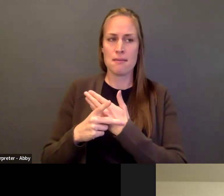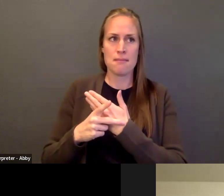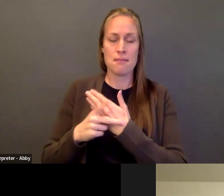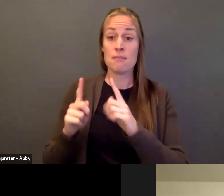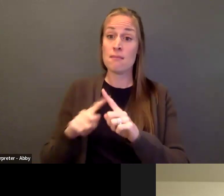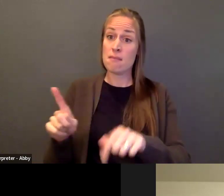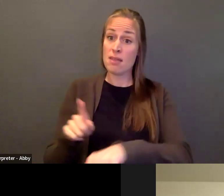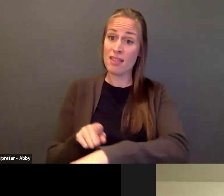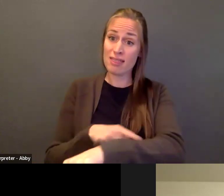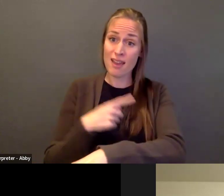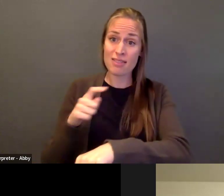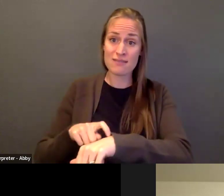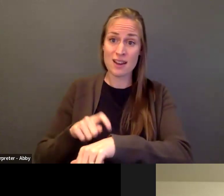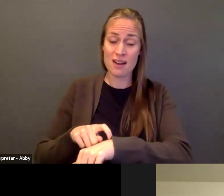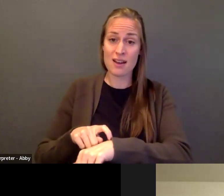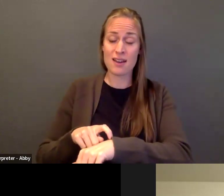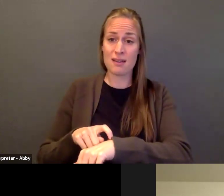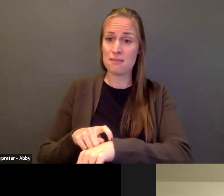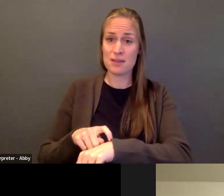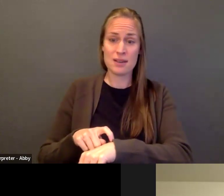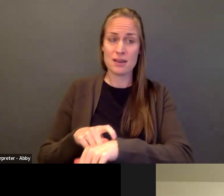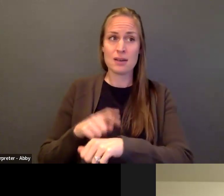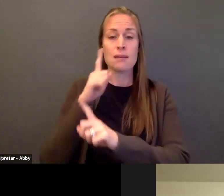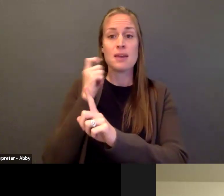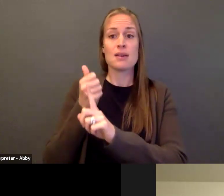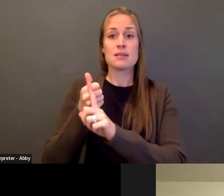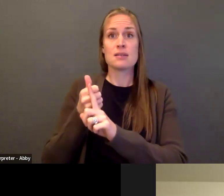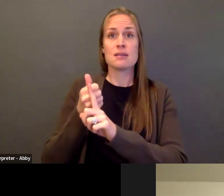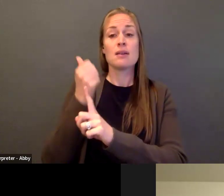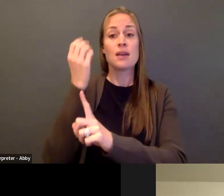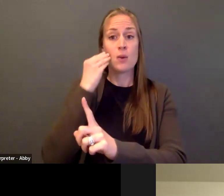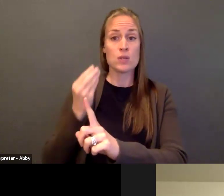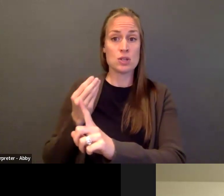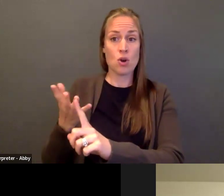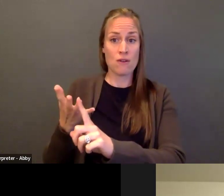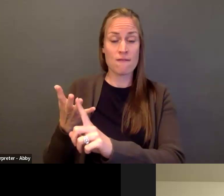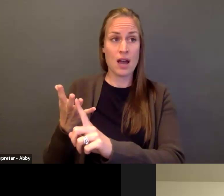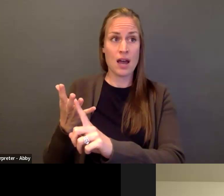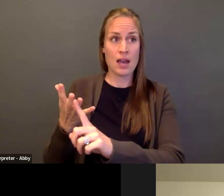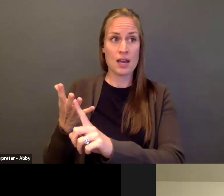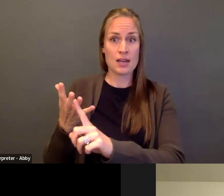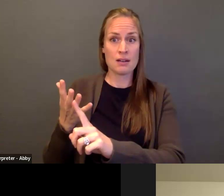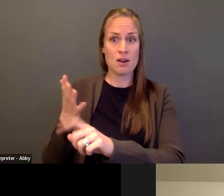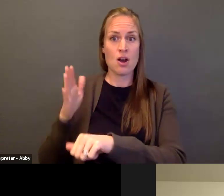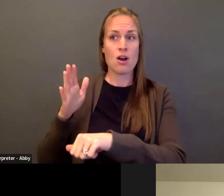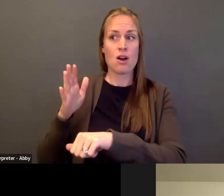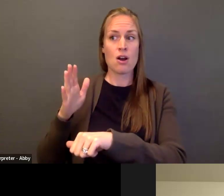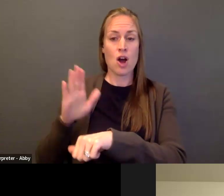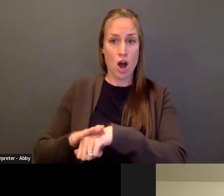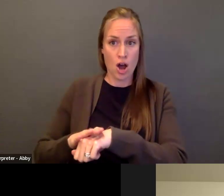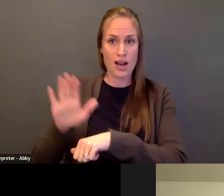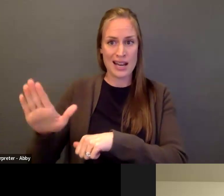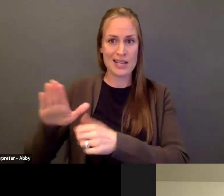time, because he was notified that he was on his release date, what his release date